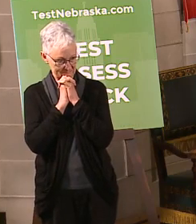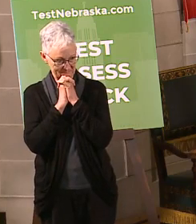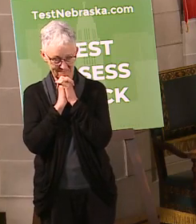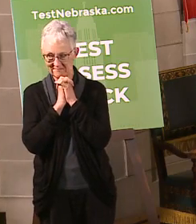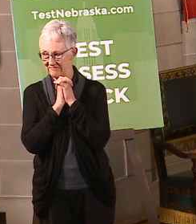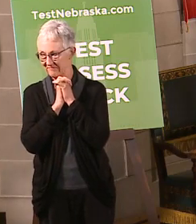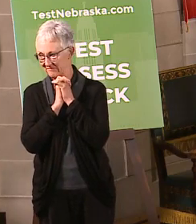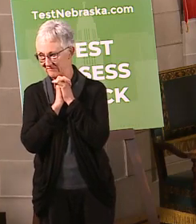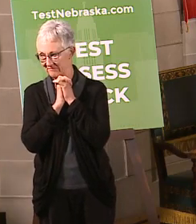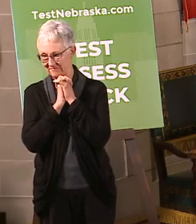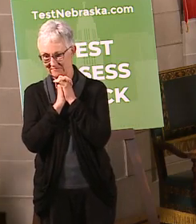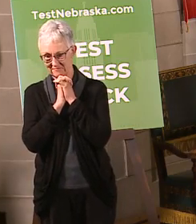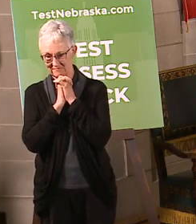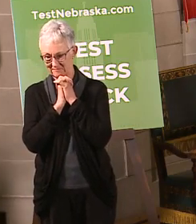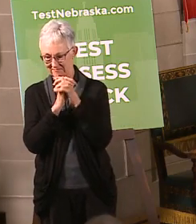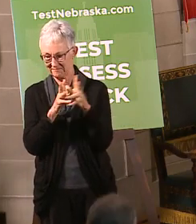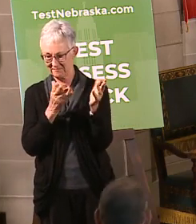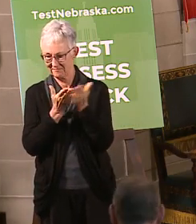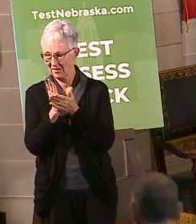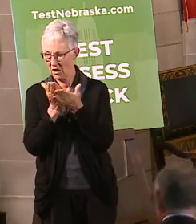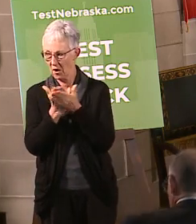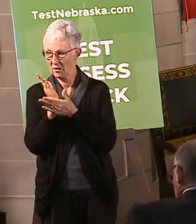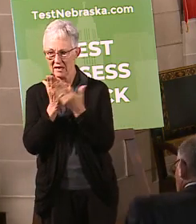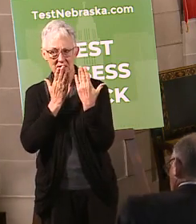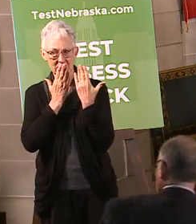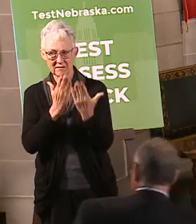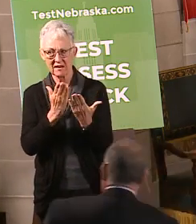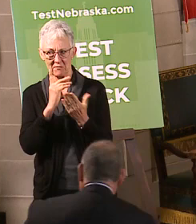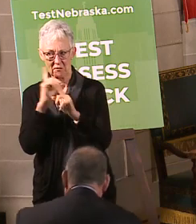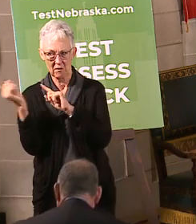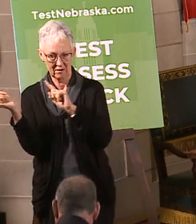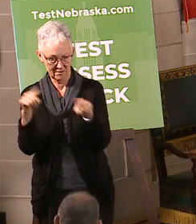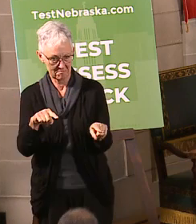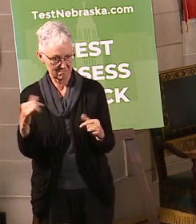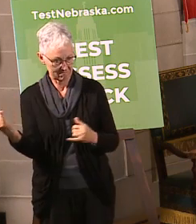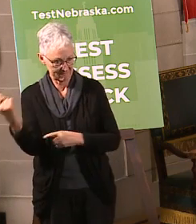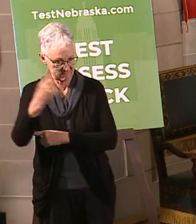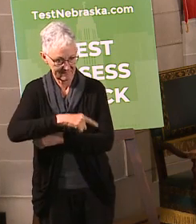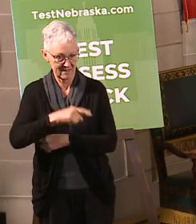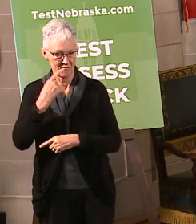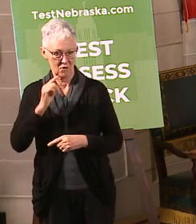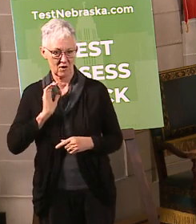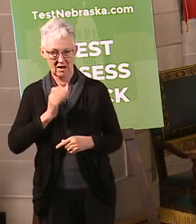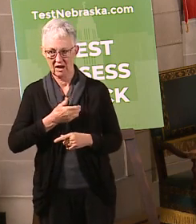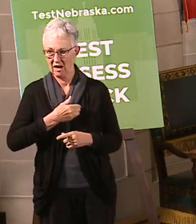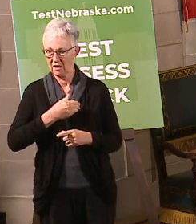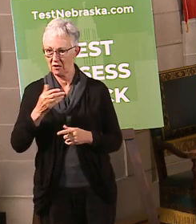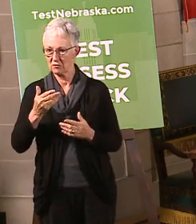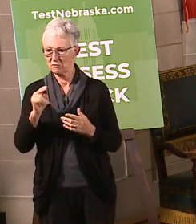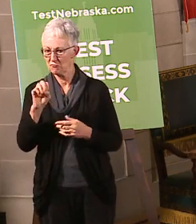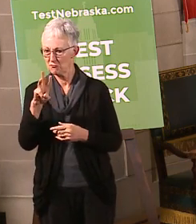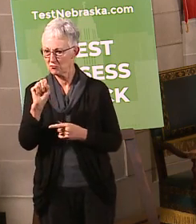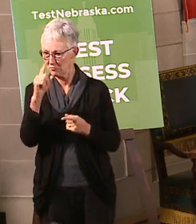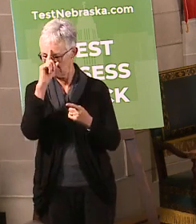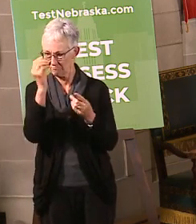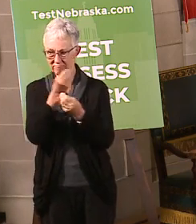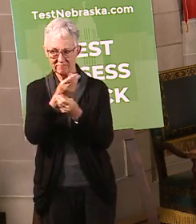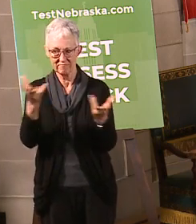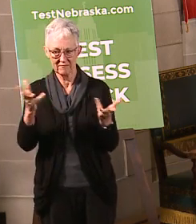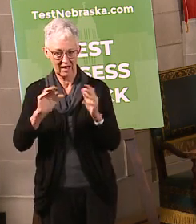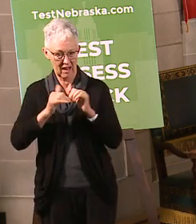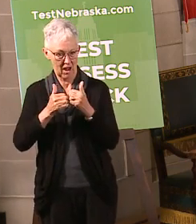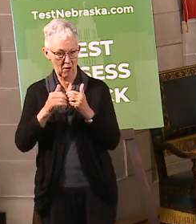Whichever. All right. Well, thank you very much for joining us today for this press briefing on how the state is slowing the spread